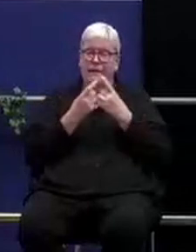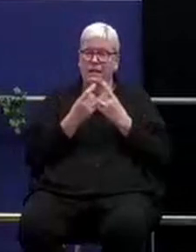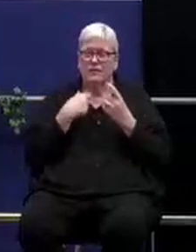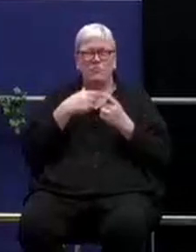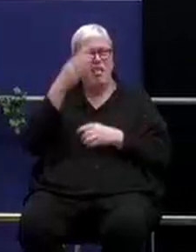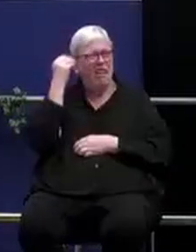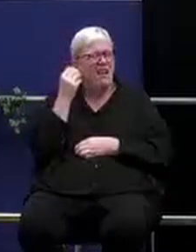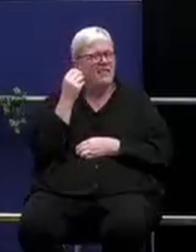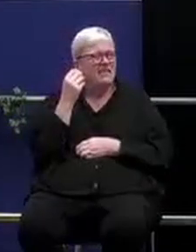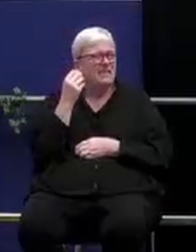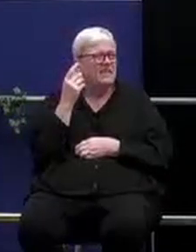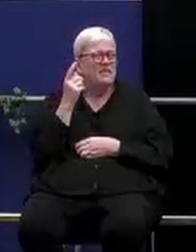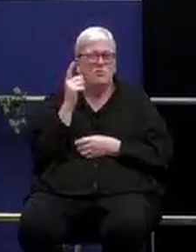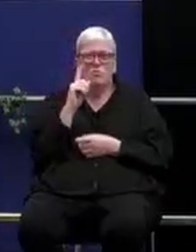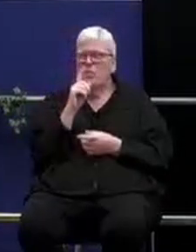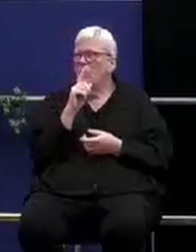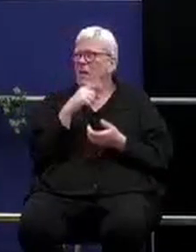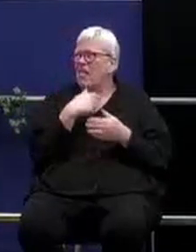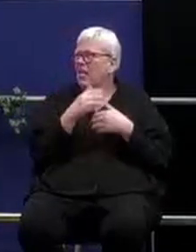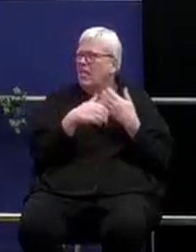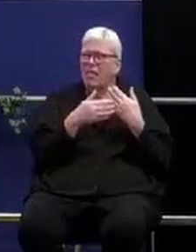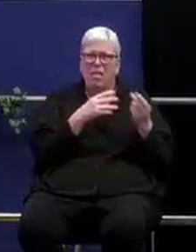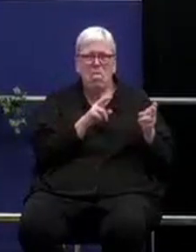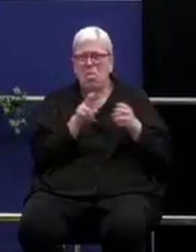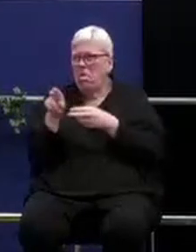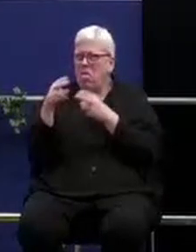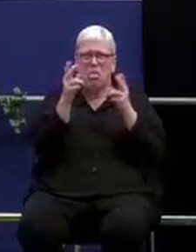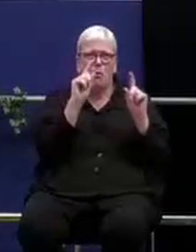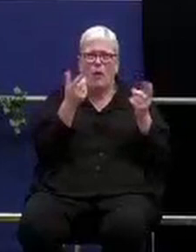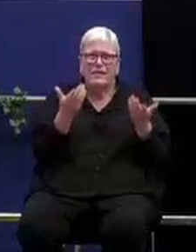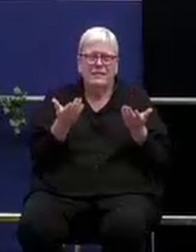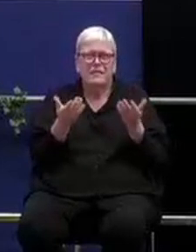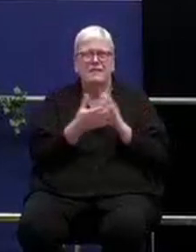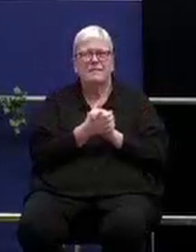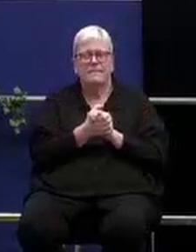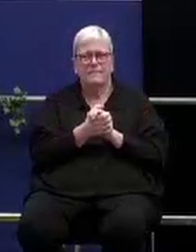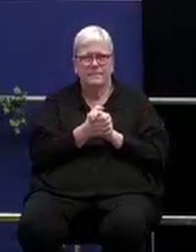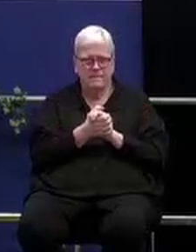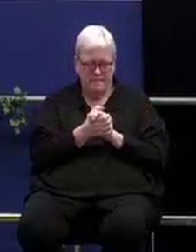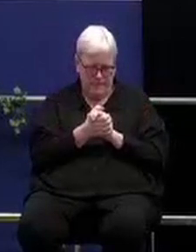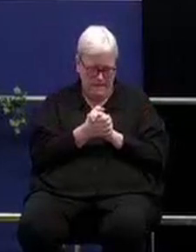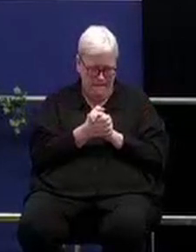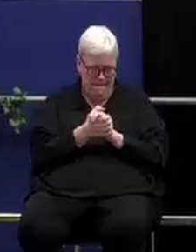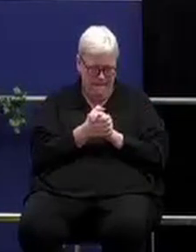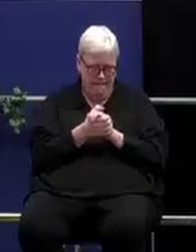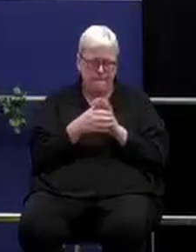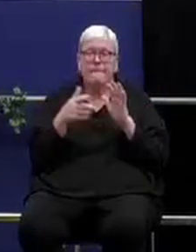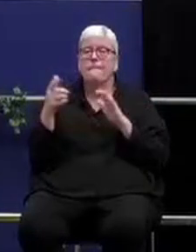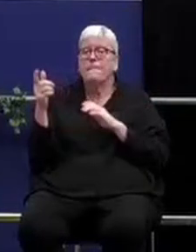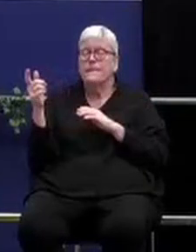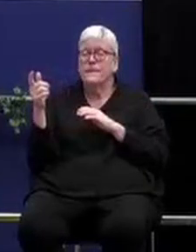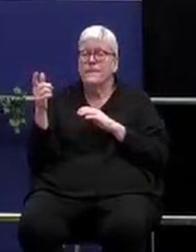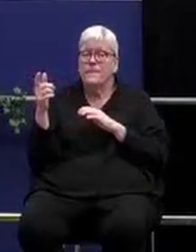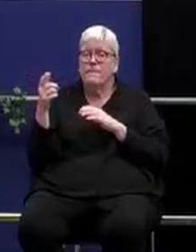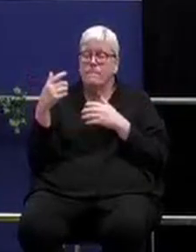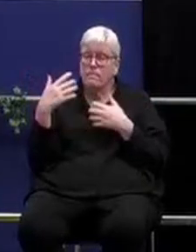of when do you draw the line to stop and actually just put pen to paper and start writing the story. And did